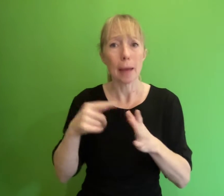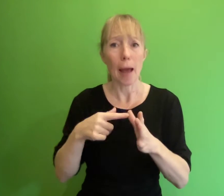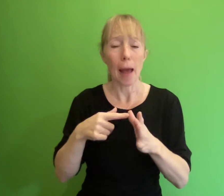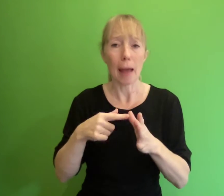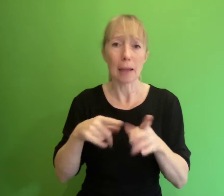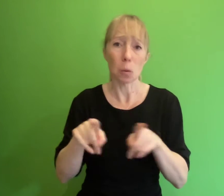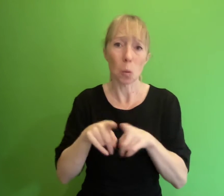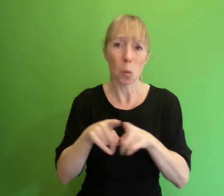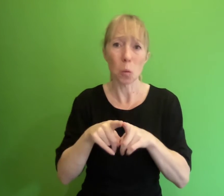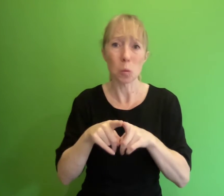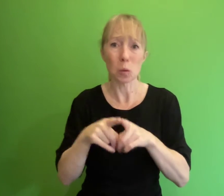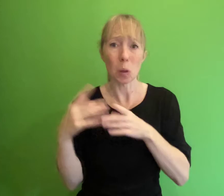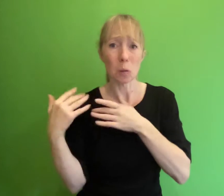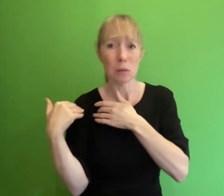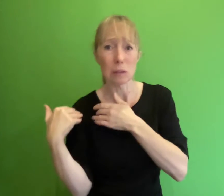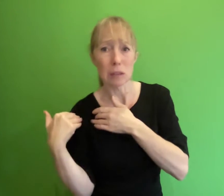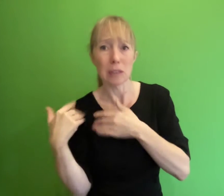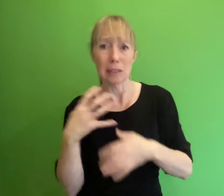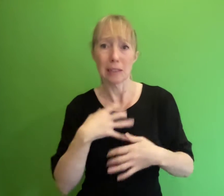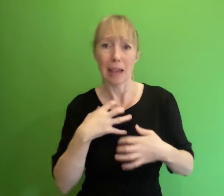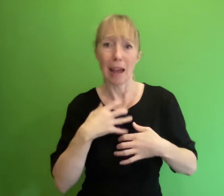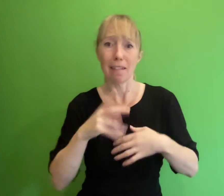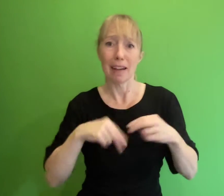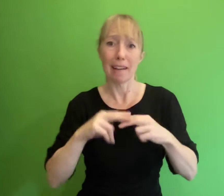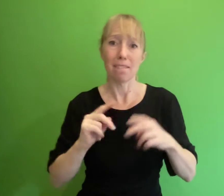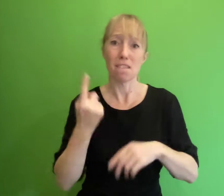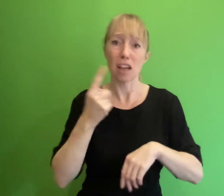you've never done it before. Writers Survey respondent.